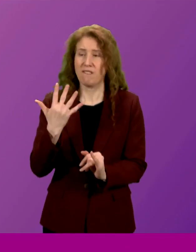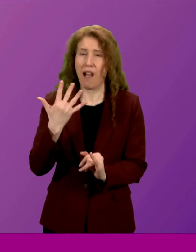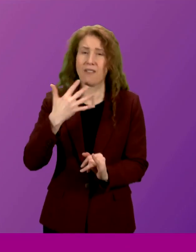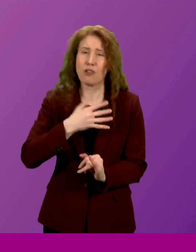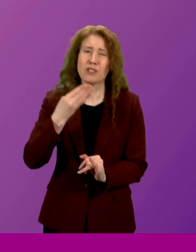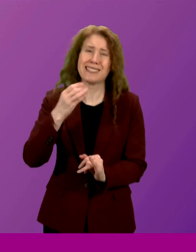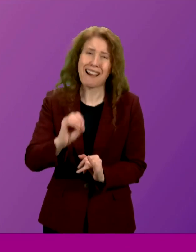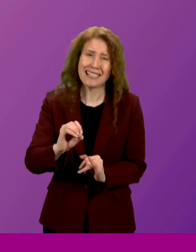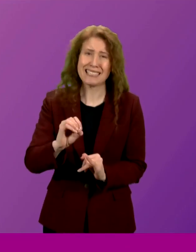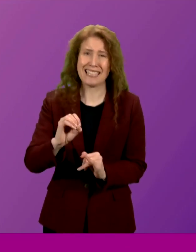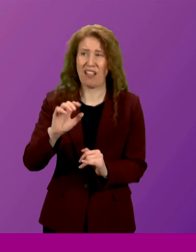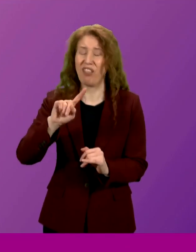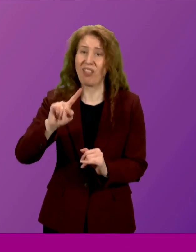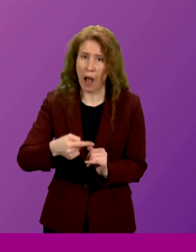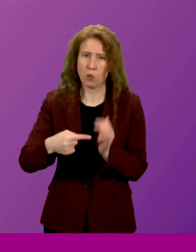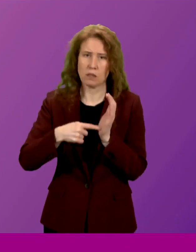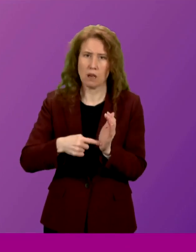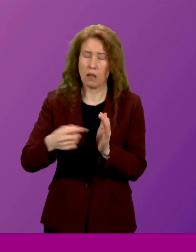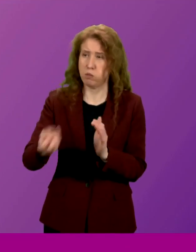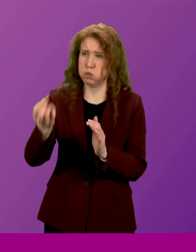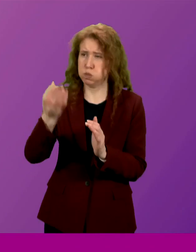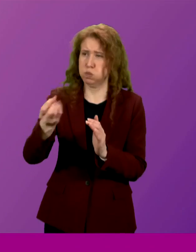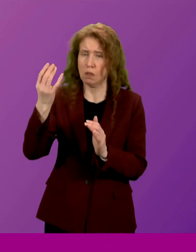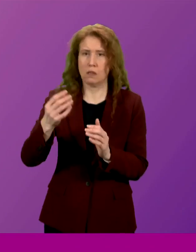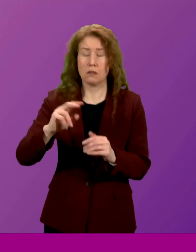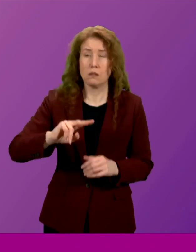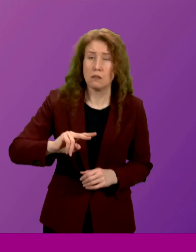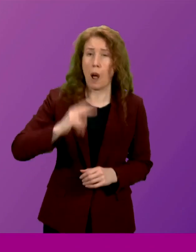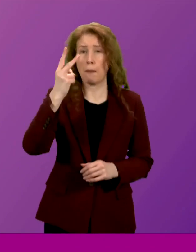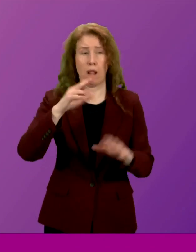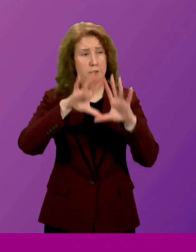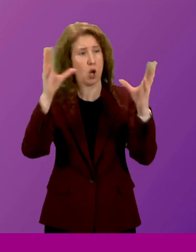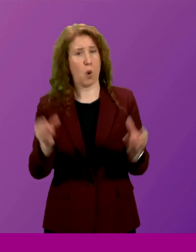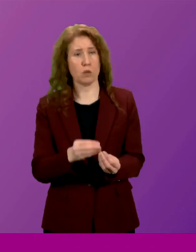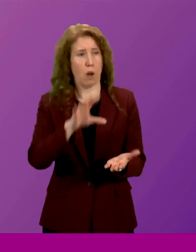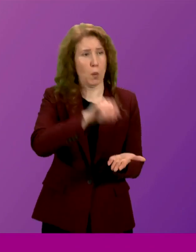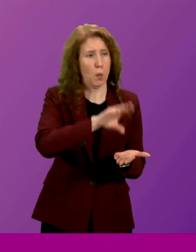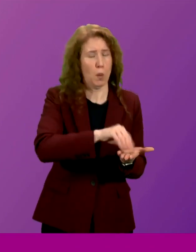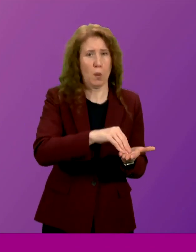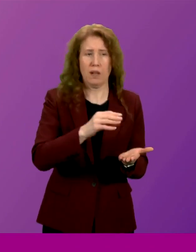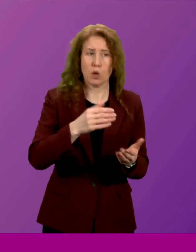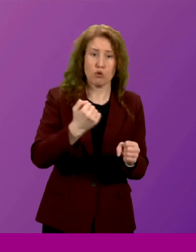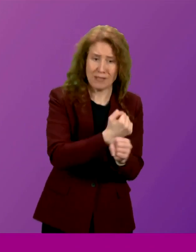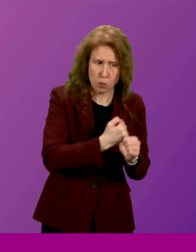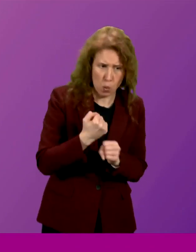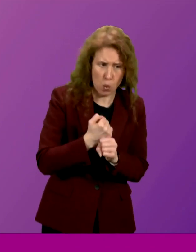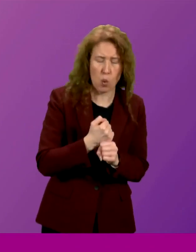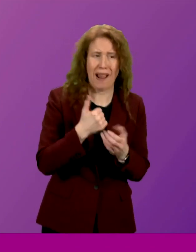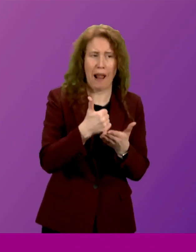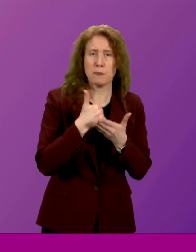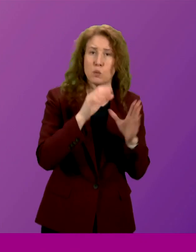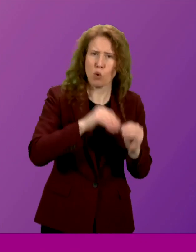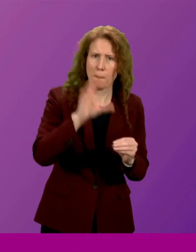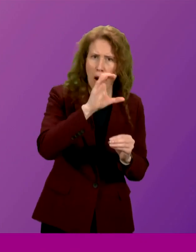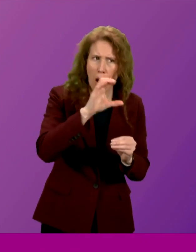590,000 tonnes, more than twice as much as the total from peatland restoration. So, given the aim here